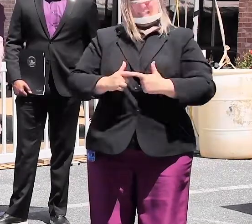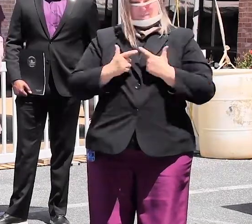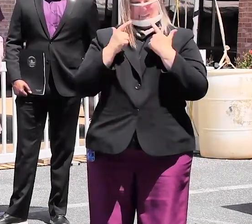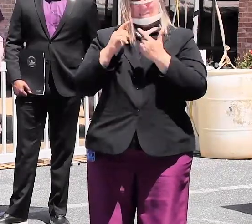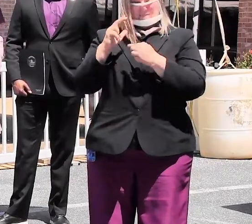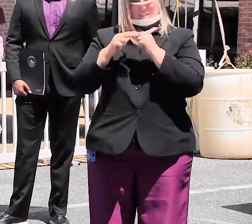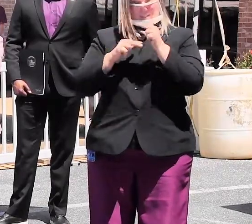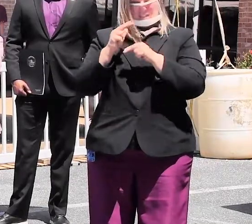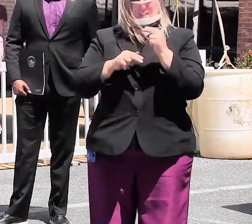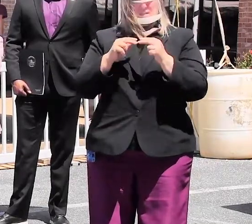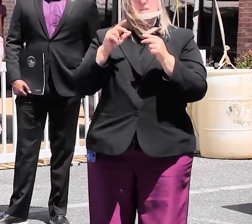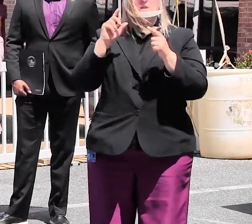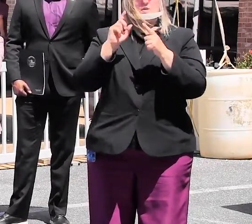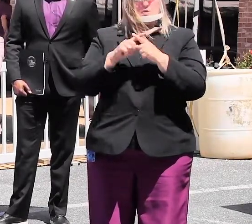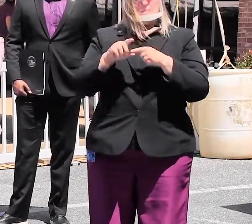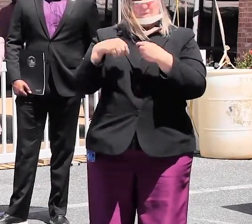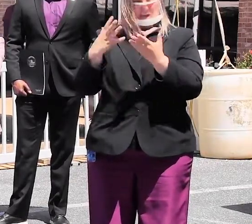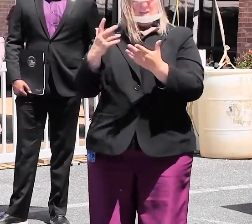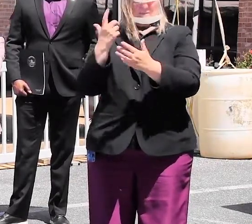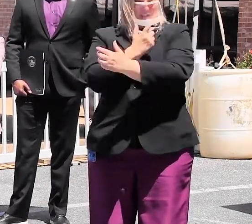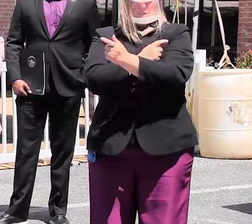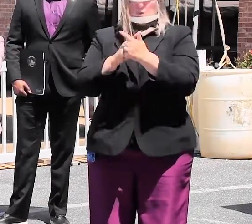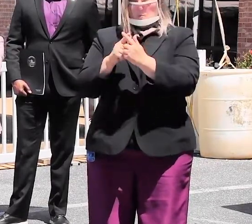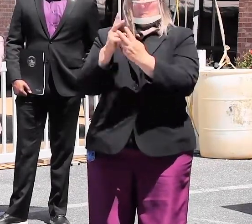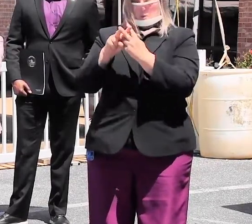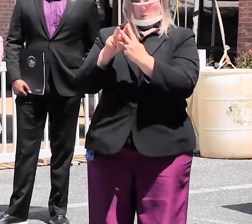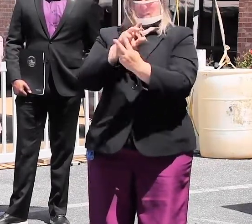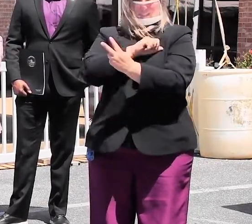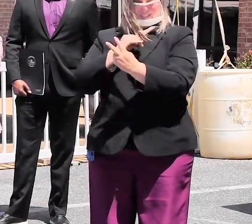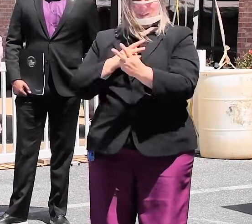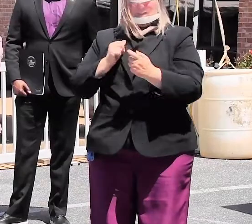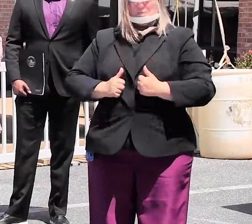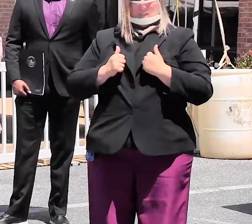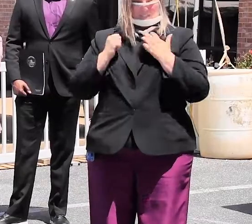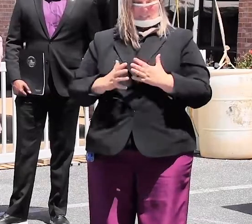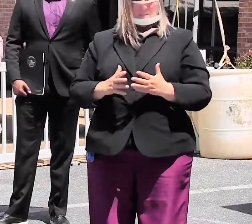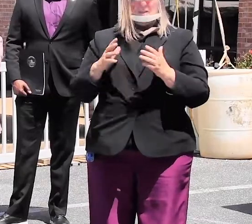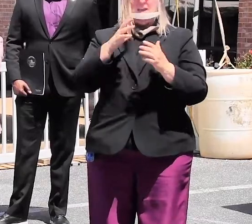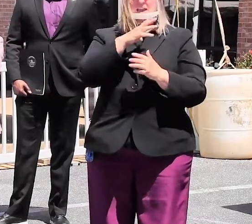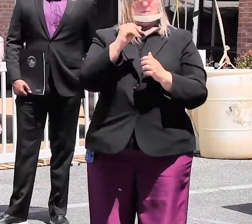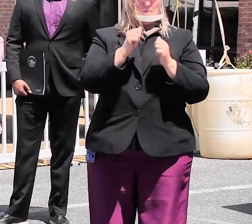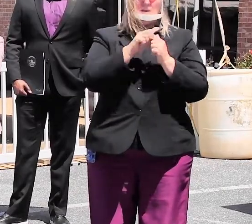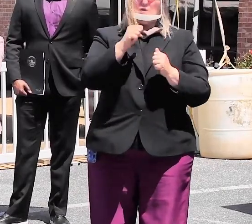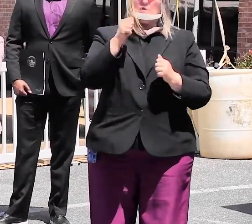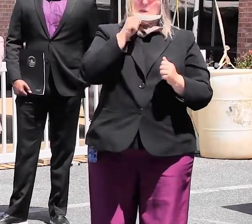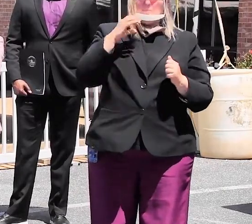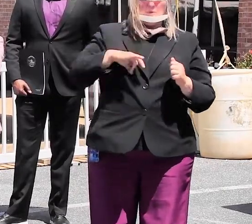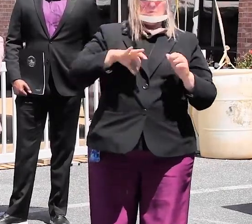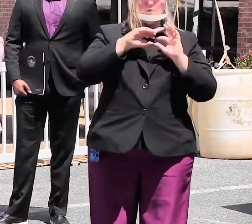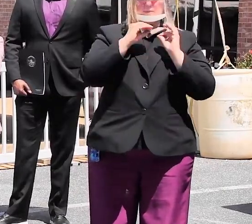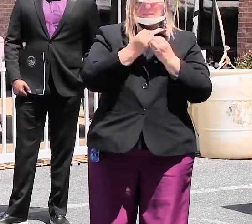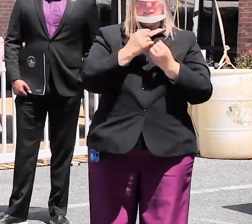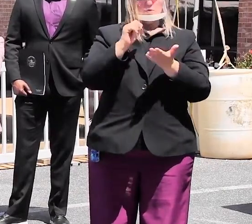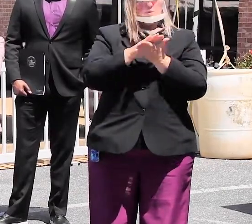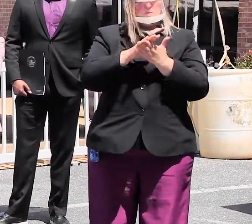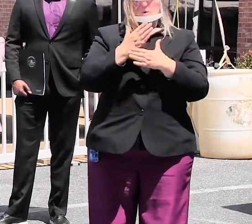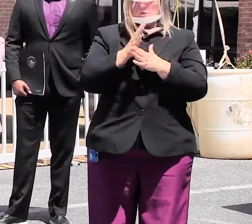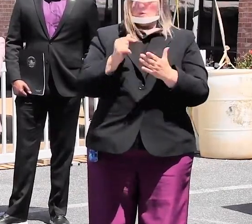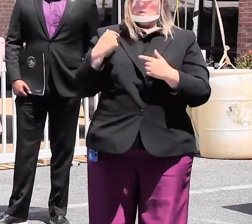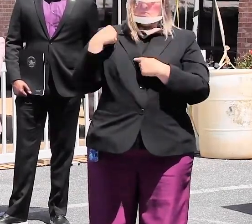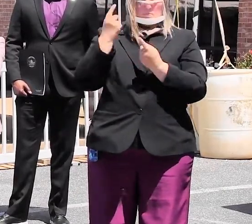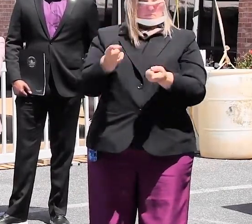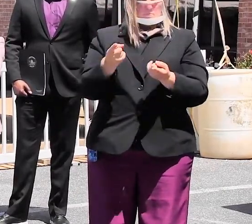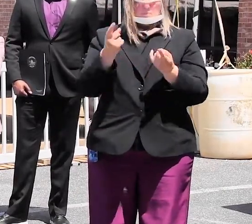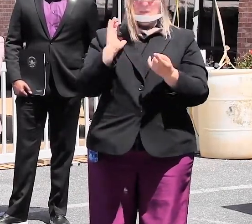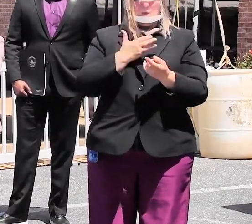provide vaccines to their staff and residents, and with other nonprofit and school partners. To date, our community